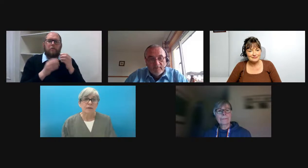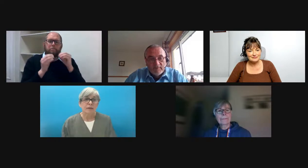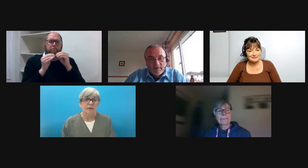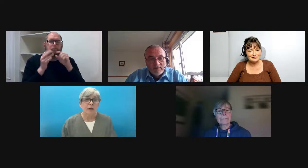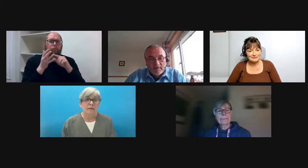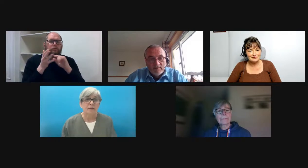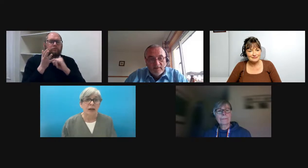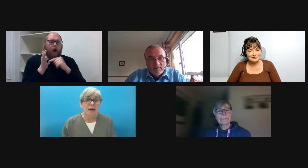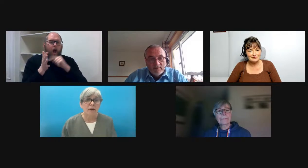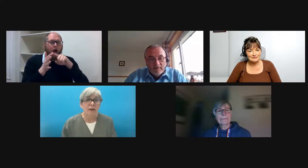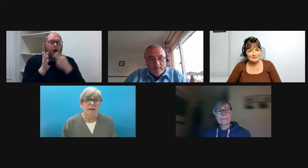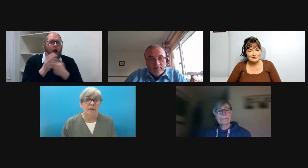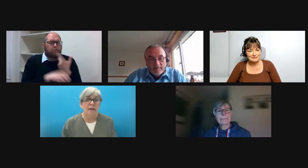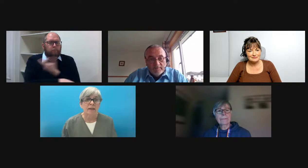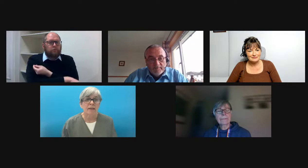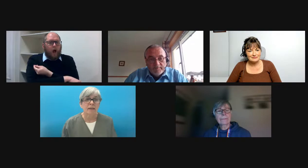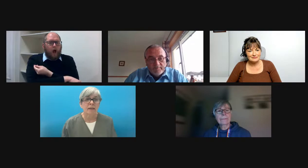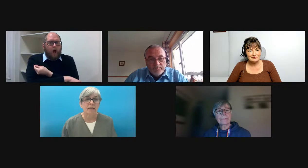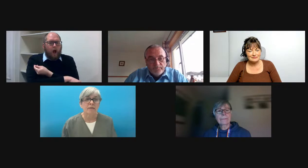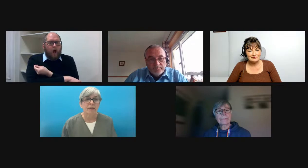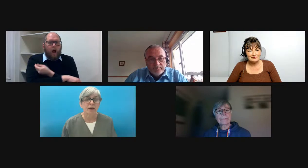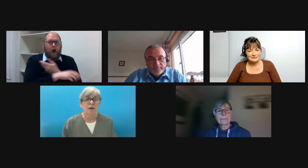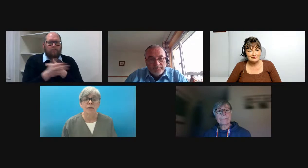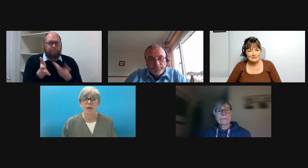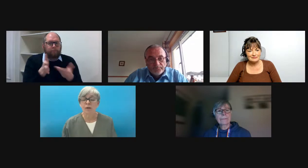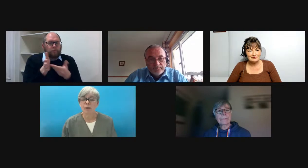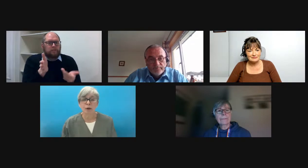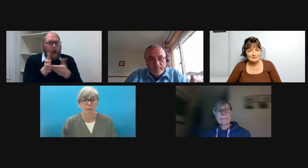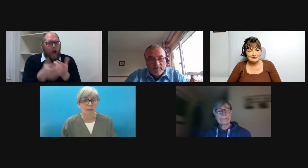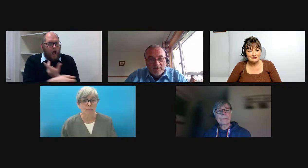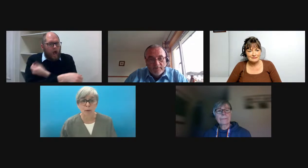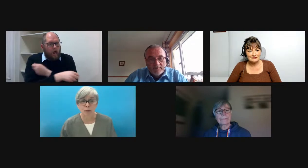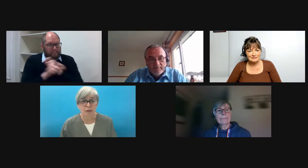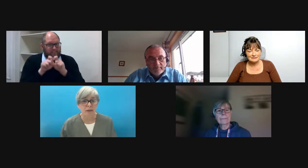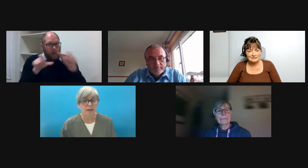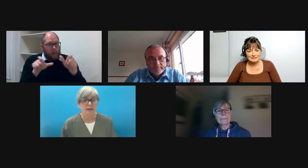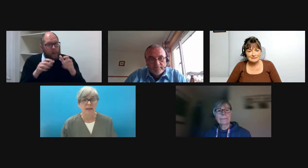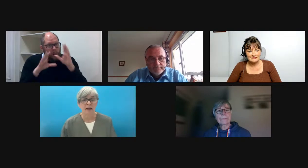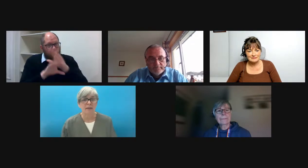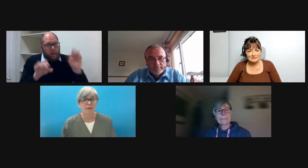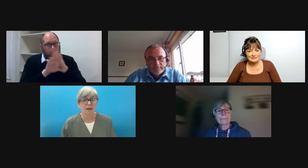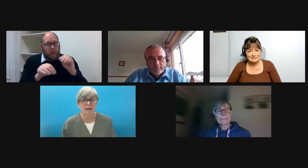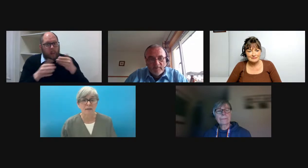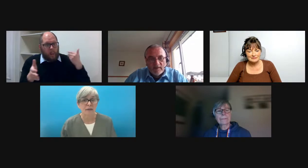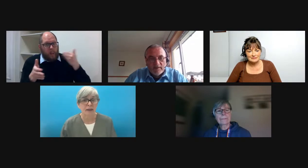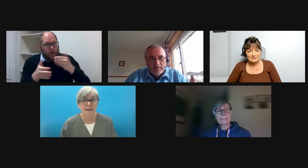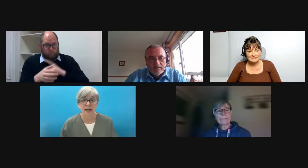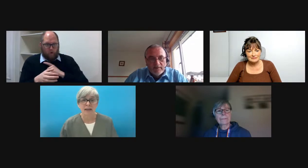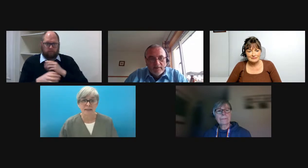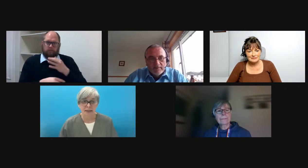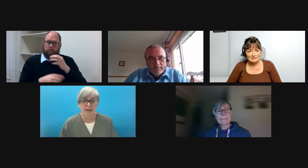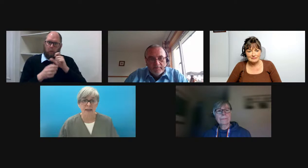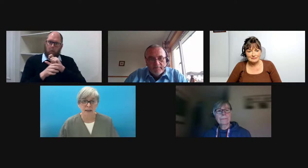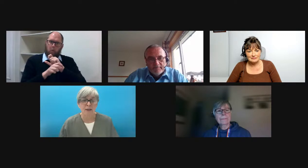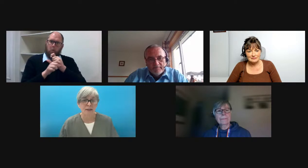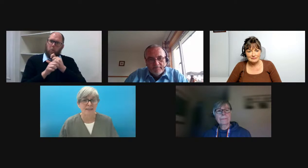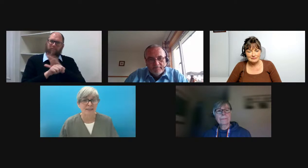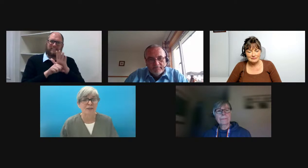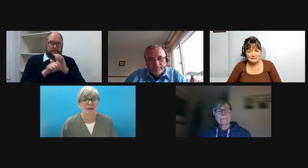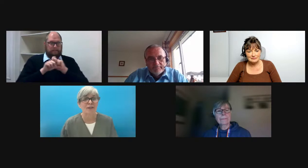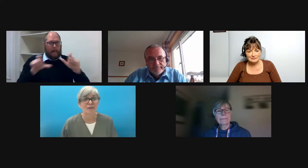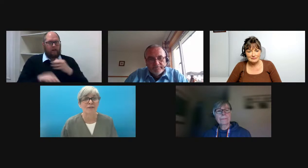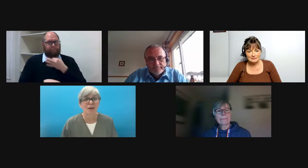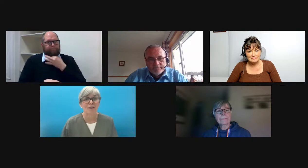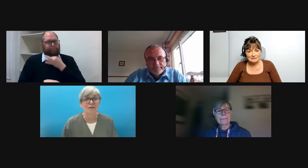are you still kind of sharing these videos, about boosters and those kinds of things as as